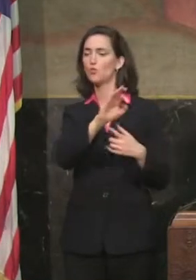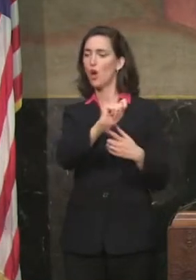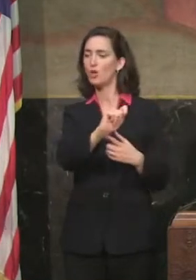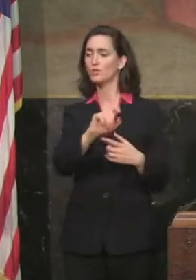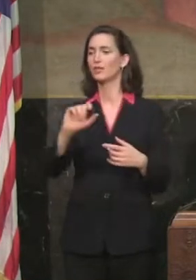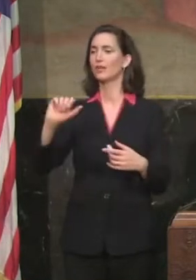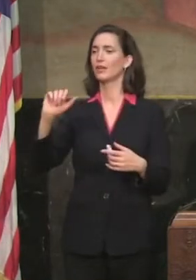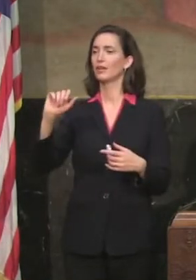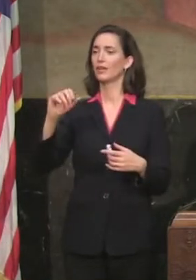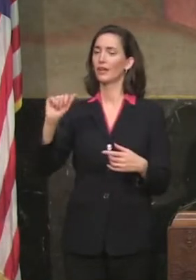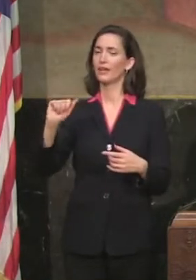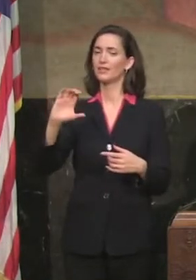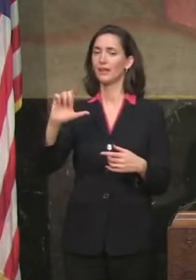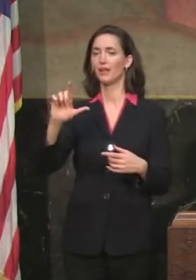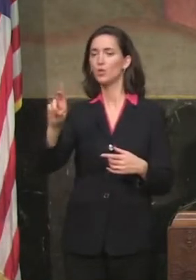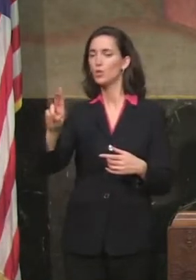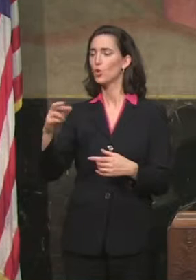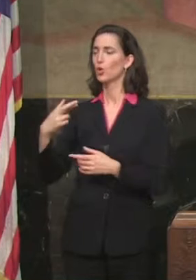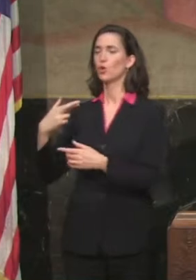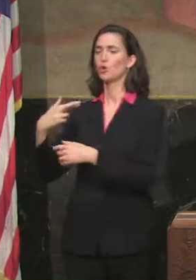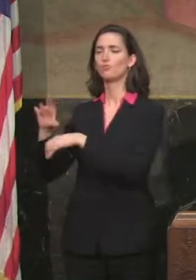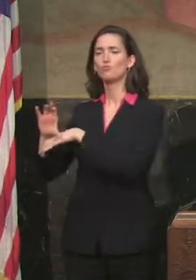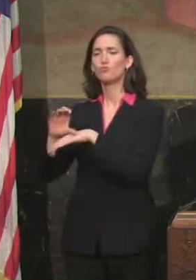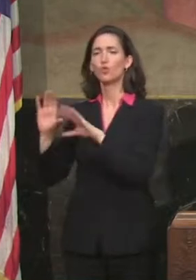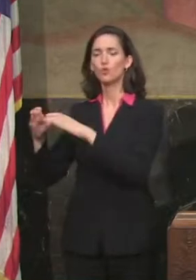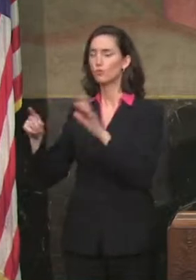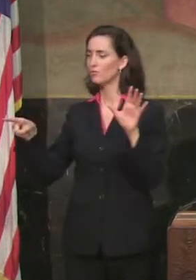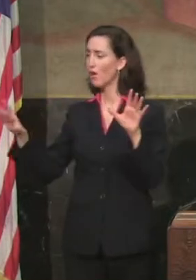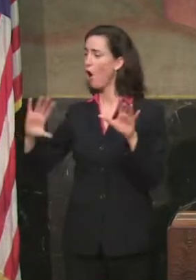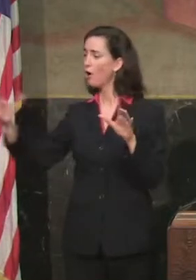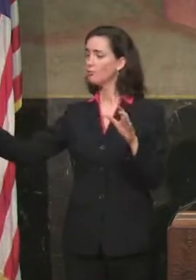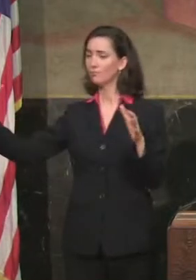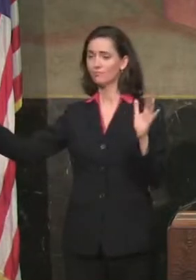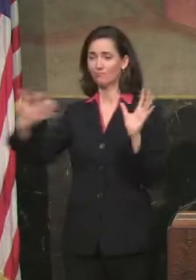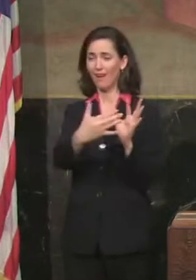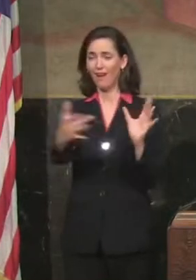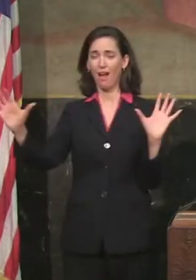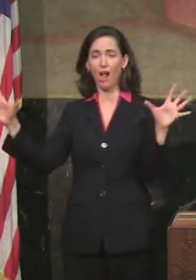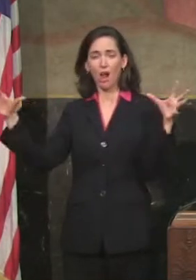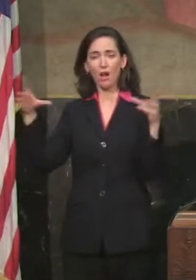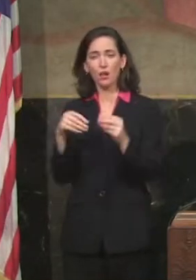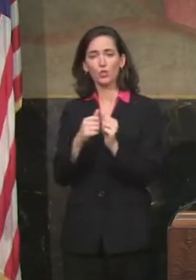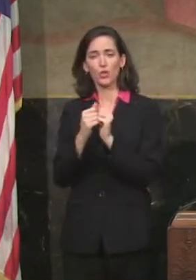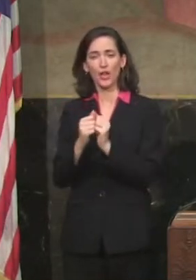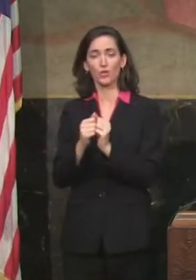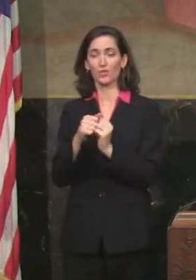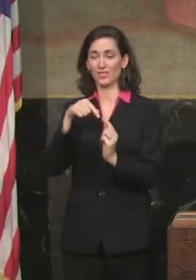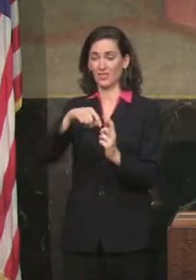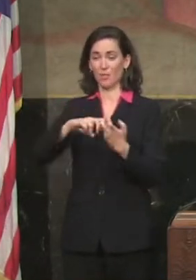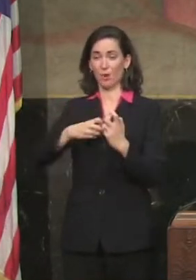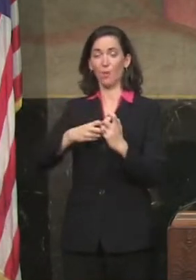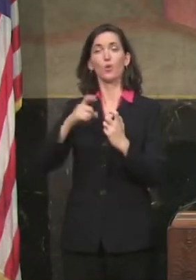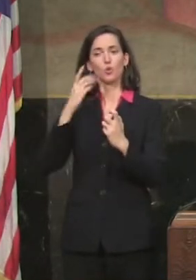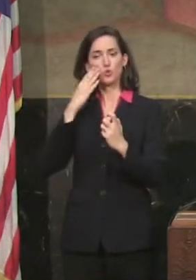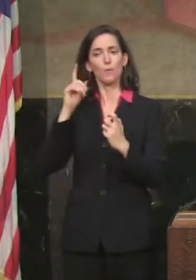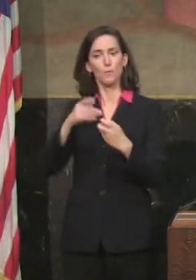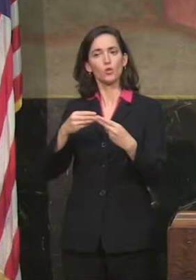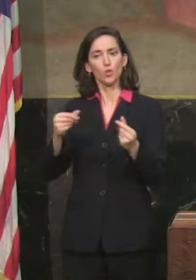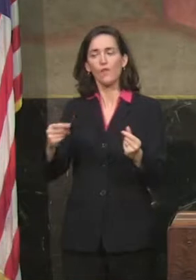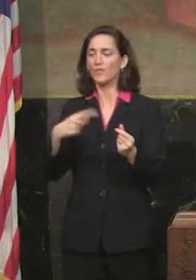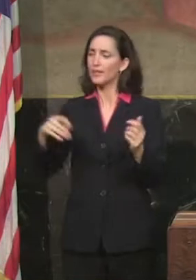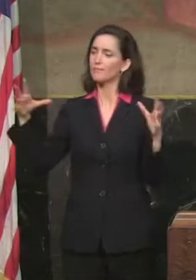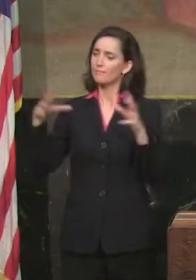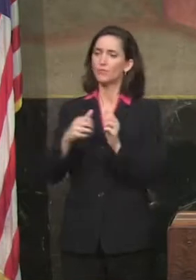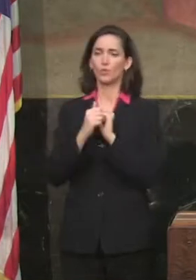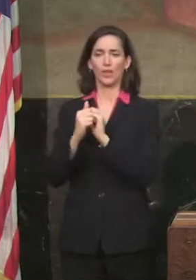the religious community, all came together to fix something that we knew needed to be addressed in Louisiana, and it was hard. That's